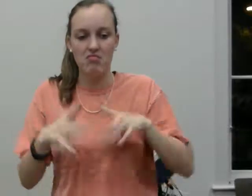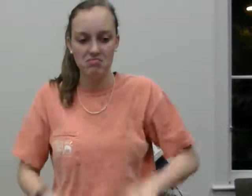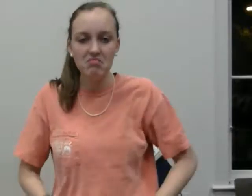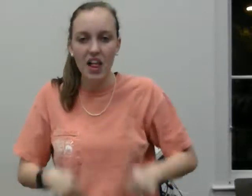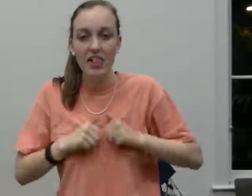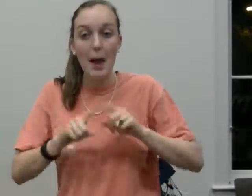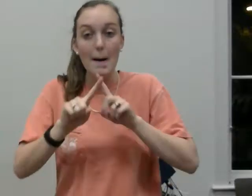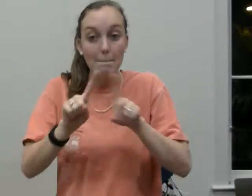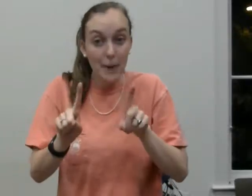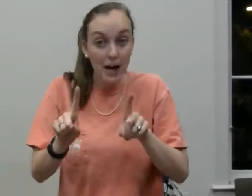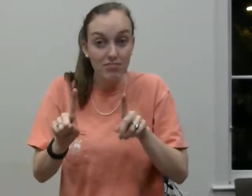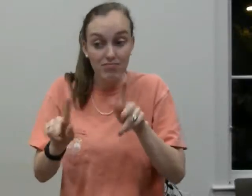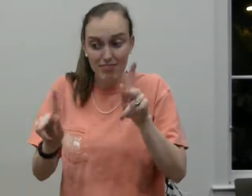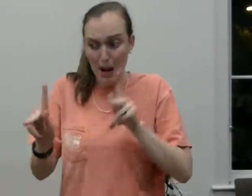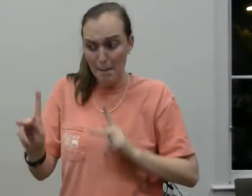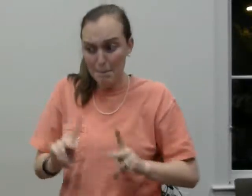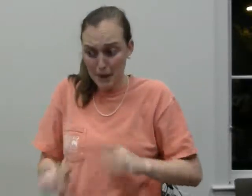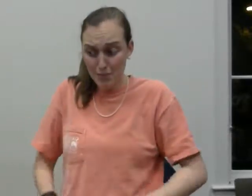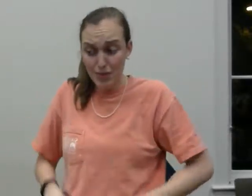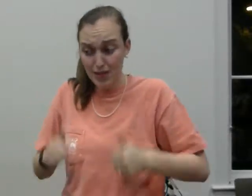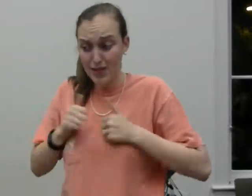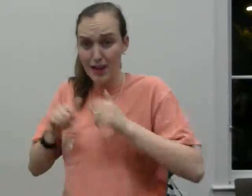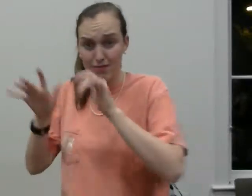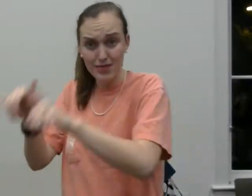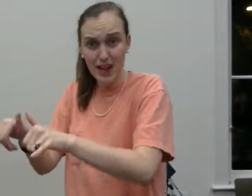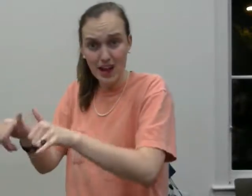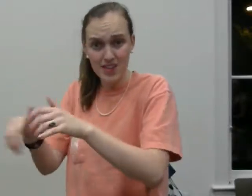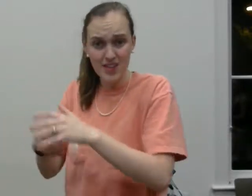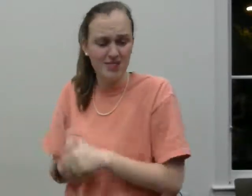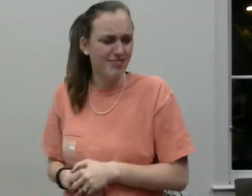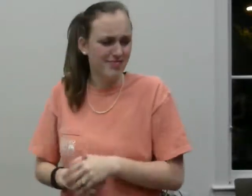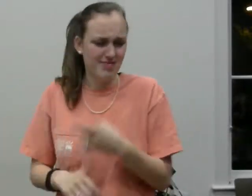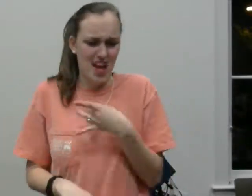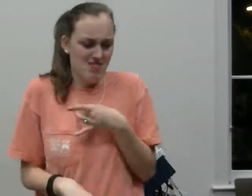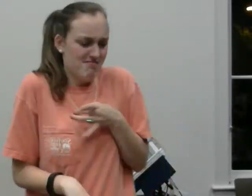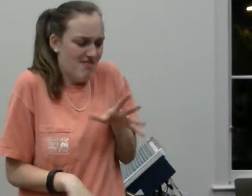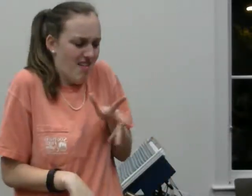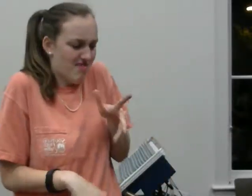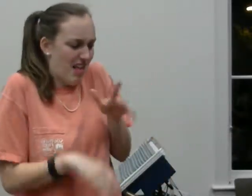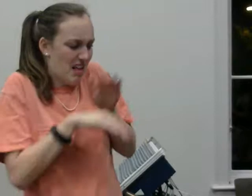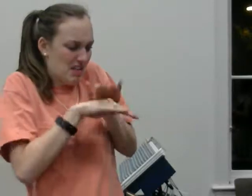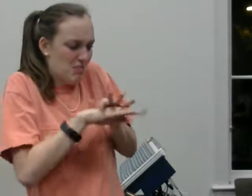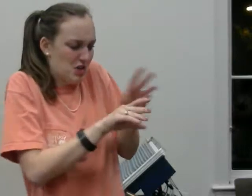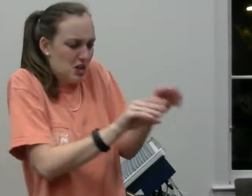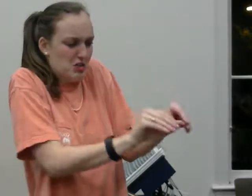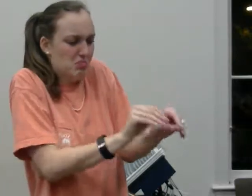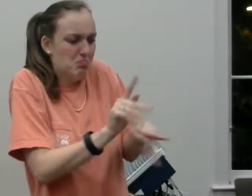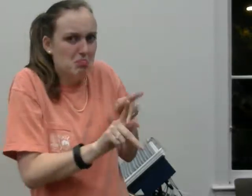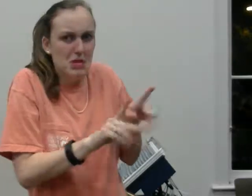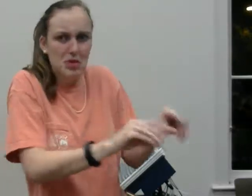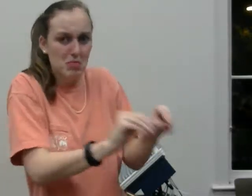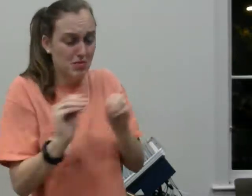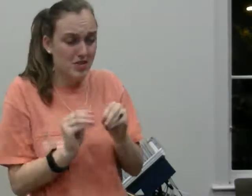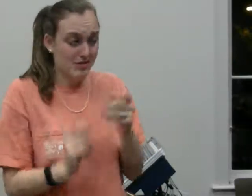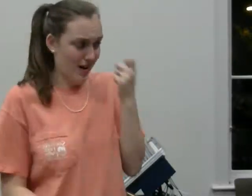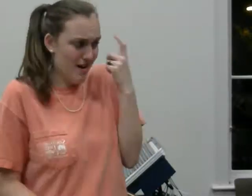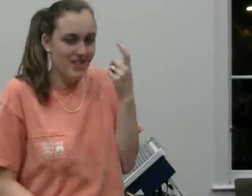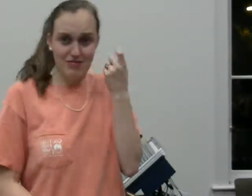Americans were looking. They've lived out there for generations, and they don't really like the British people moving into their land, which is understandable. And this naturally leads